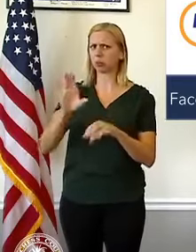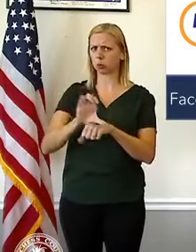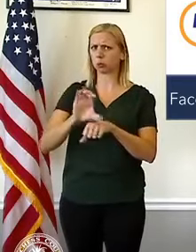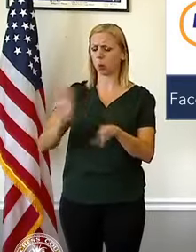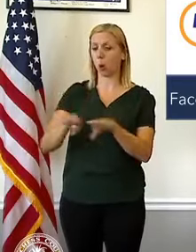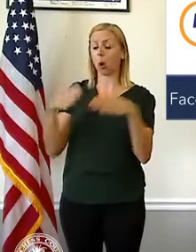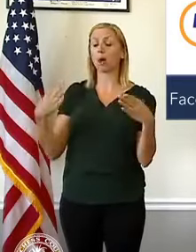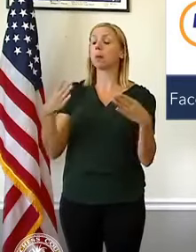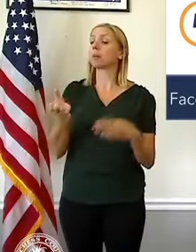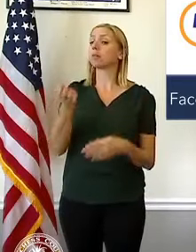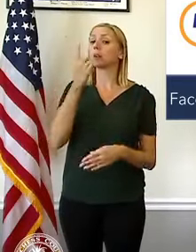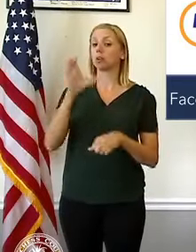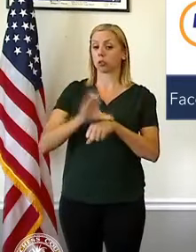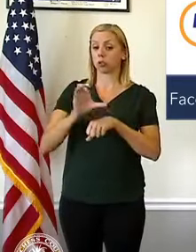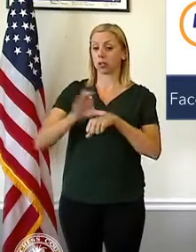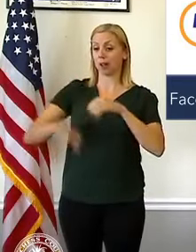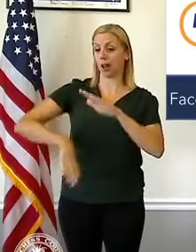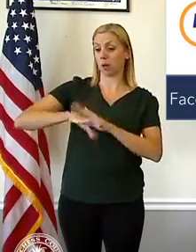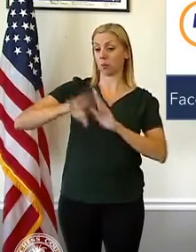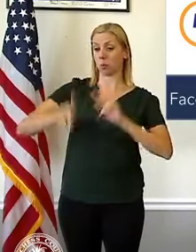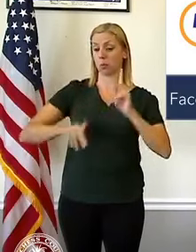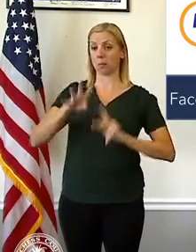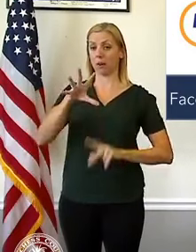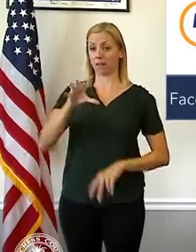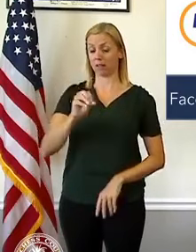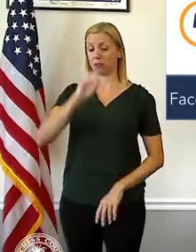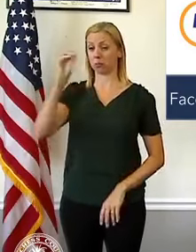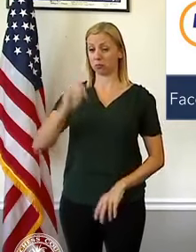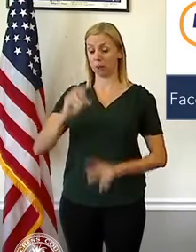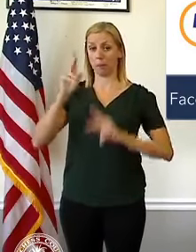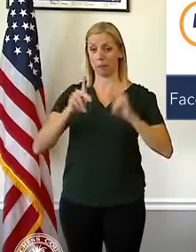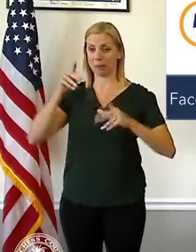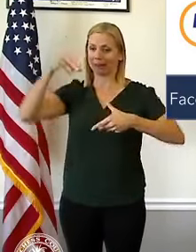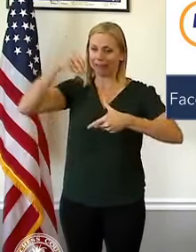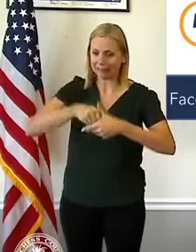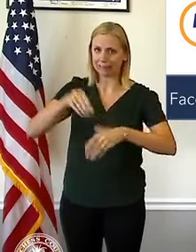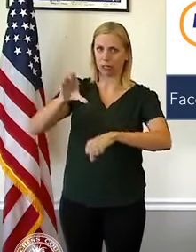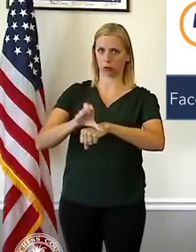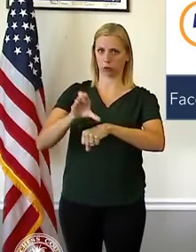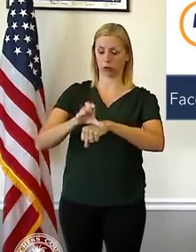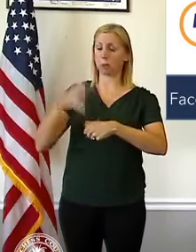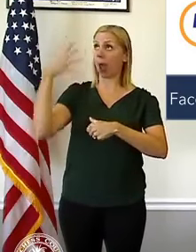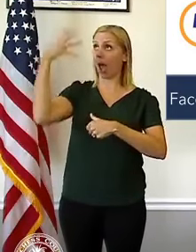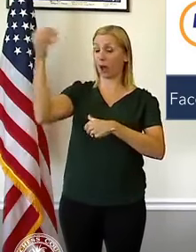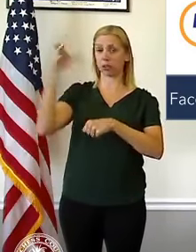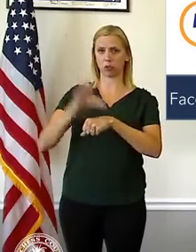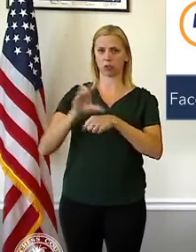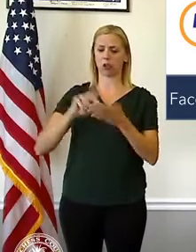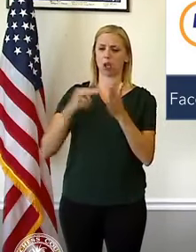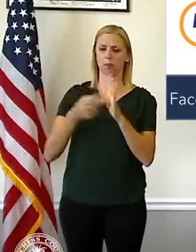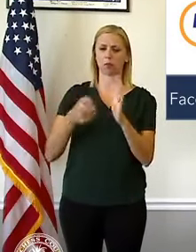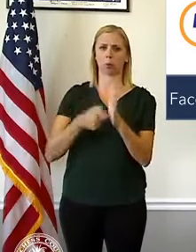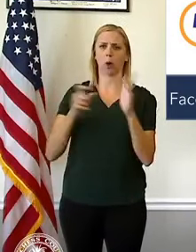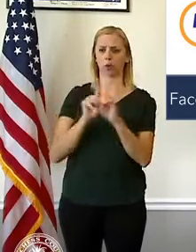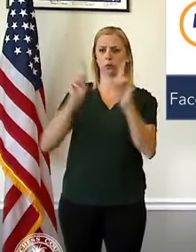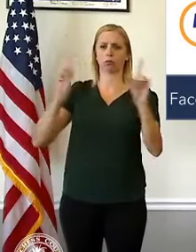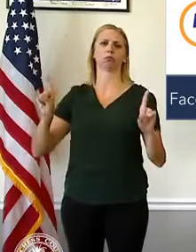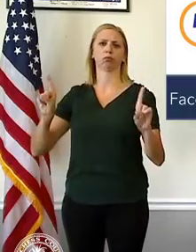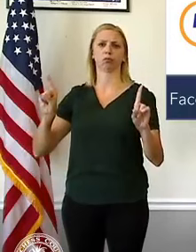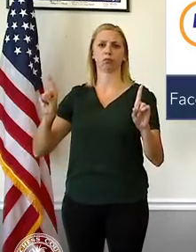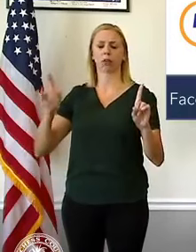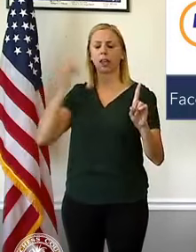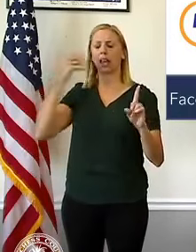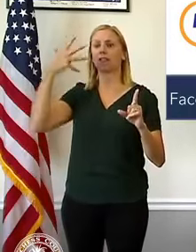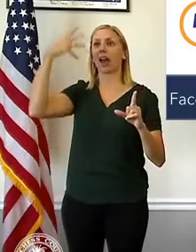Churches need to function at 50% interior capacity, and then exterior, it's basically social distancing if they have